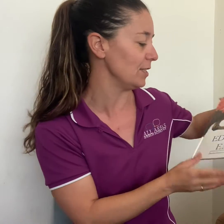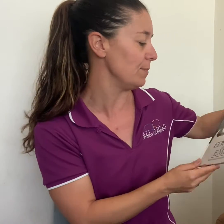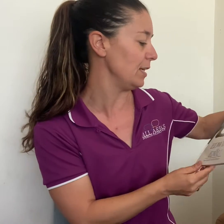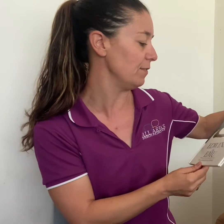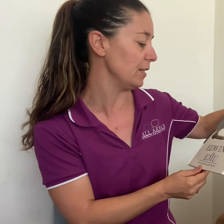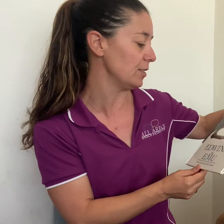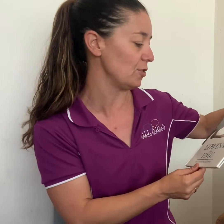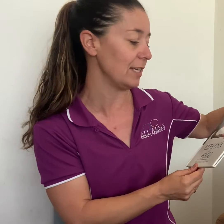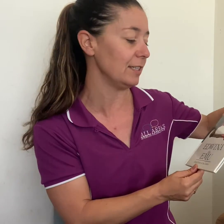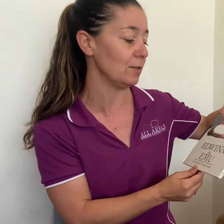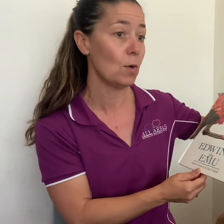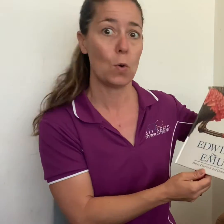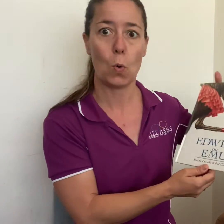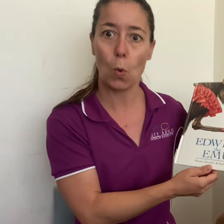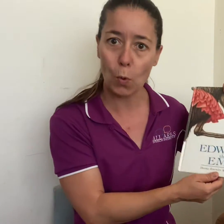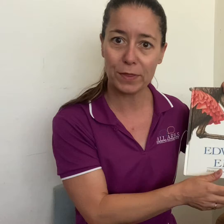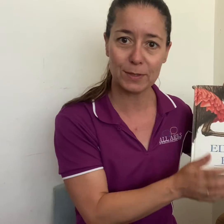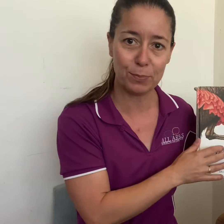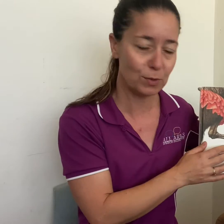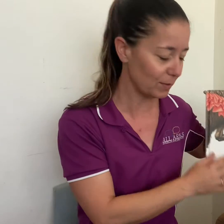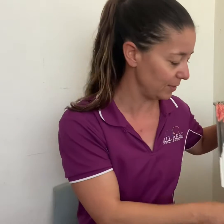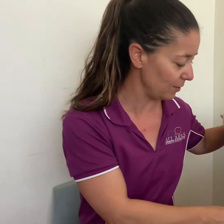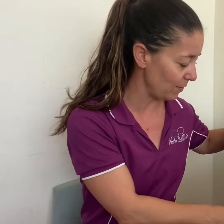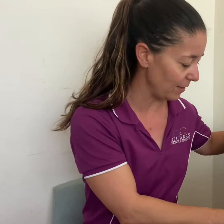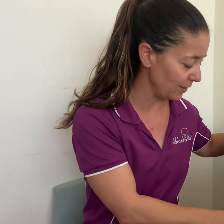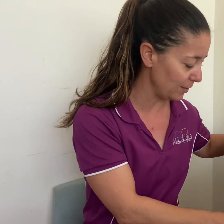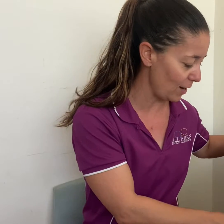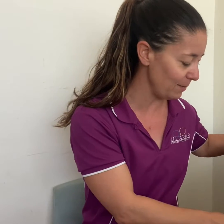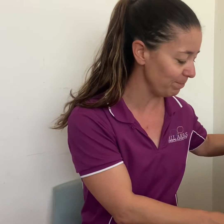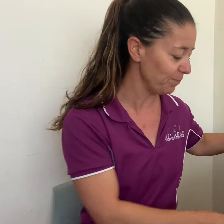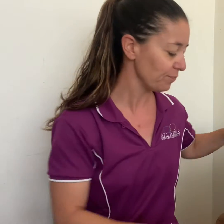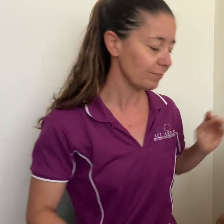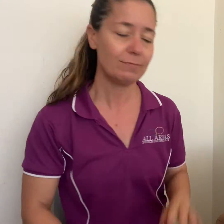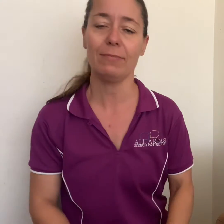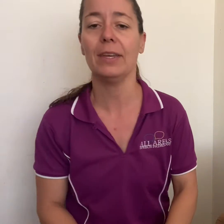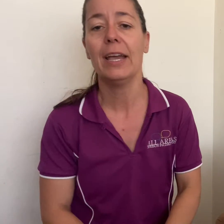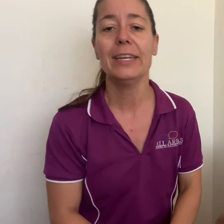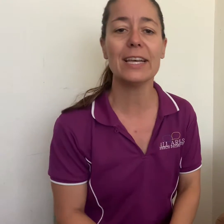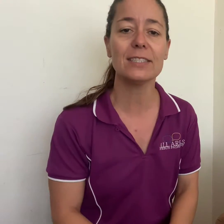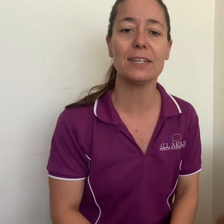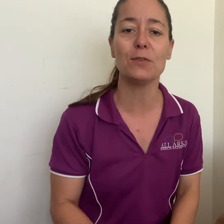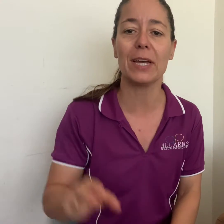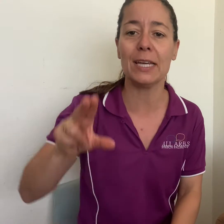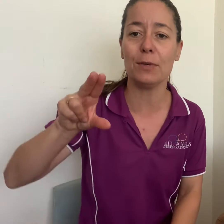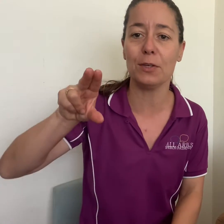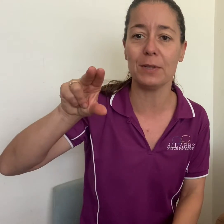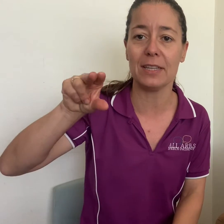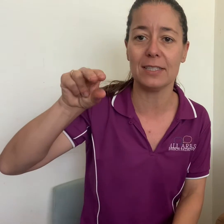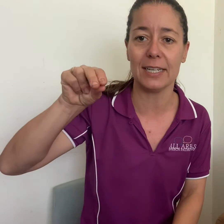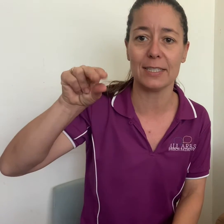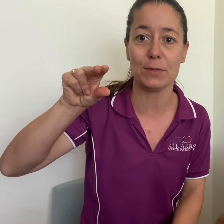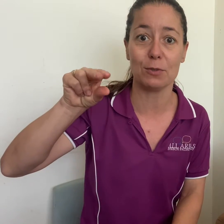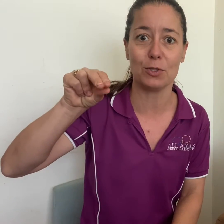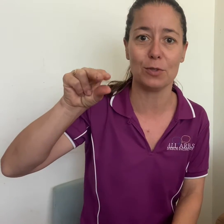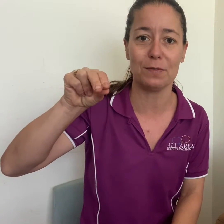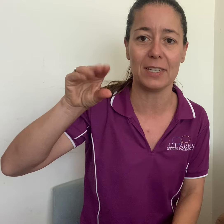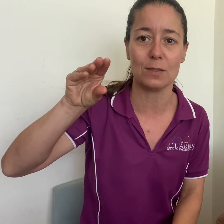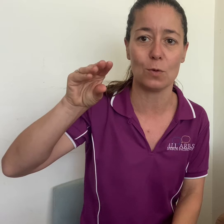many of the Australian authors' books around this time. Now the sign for emu, you'll either see it done with your 2 fingers or